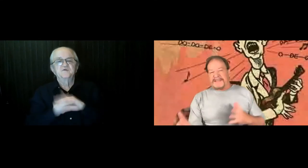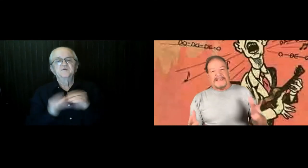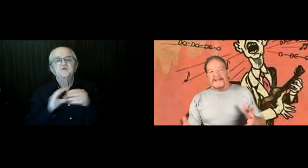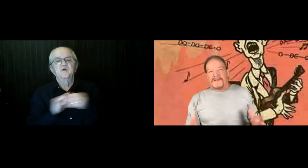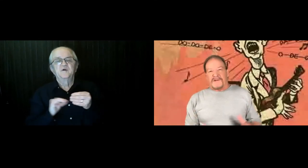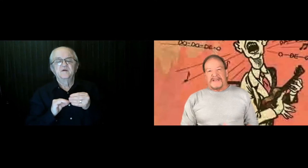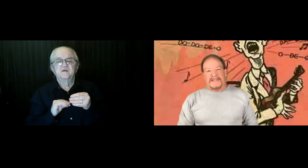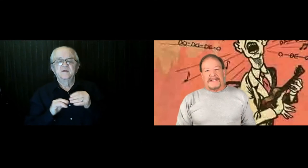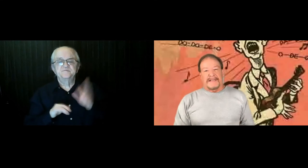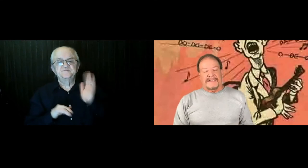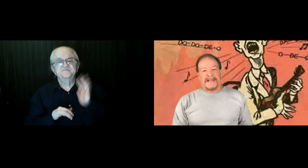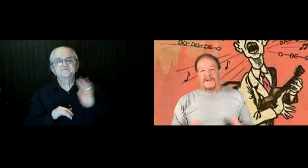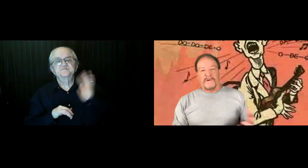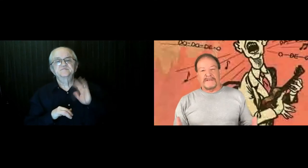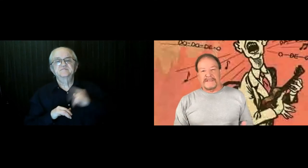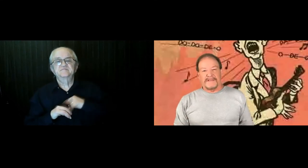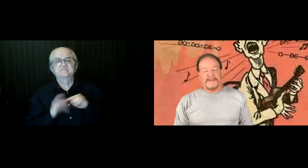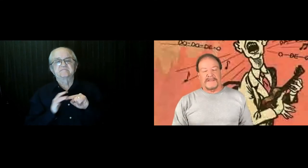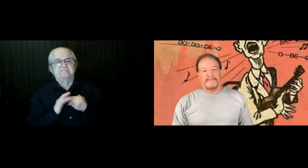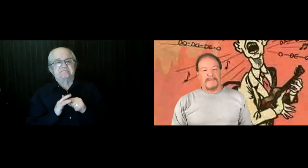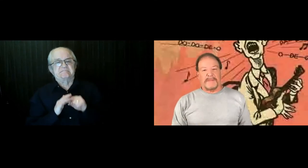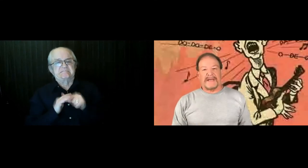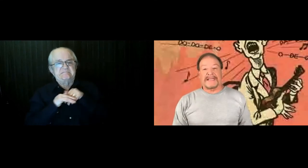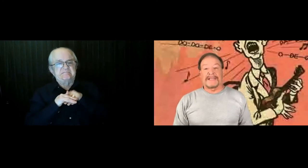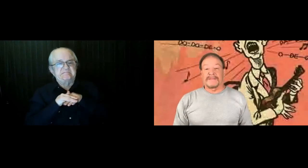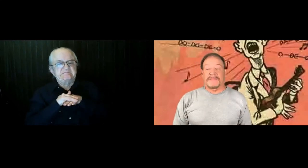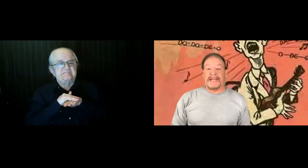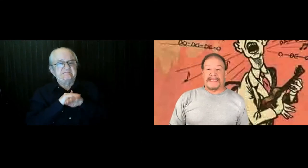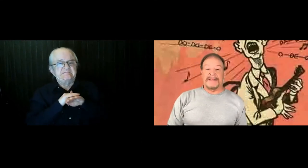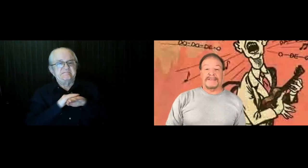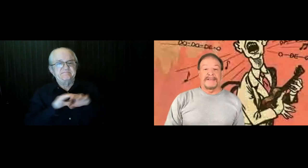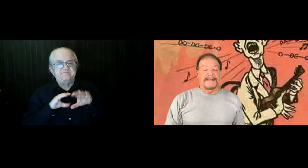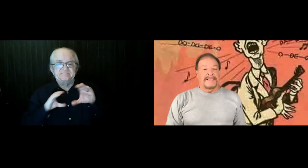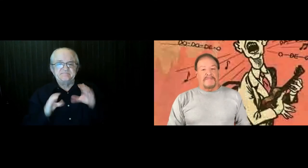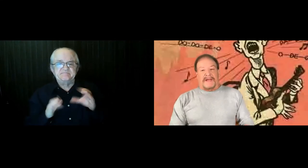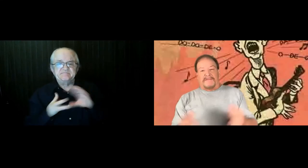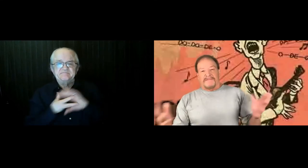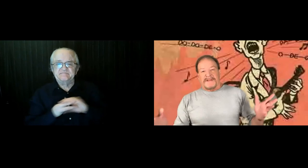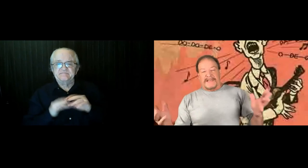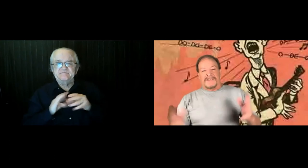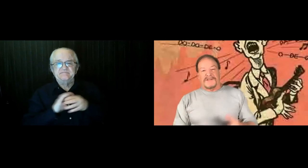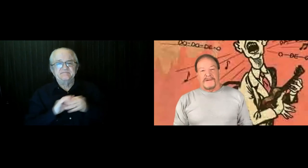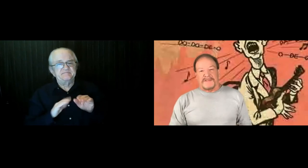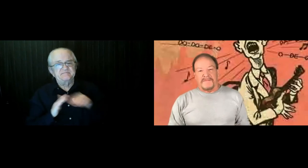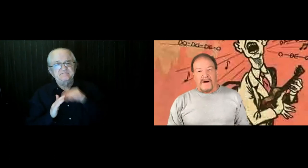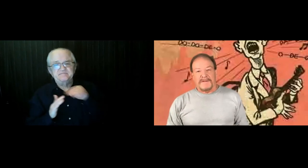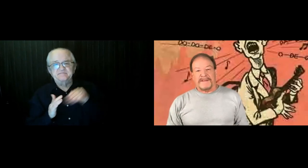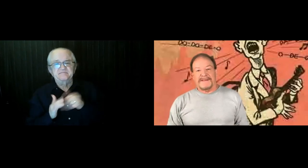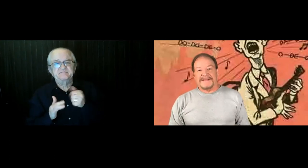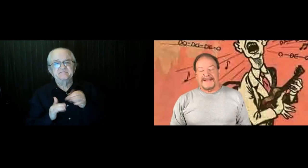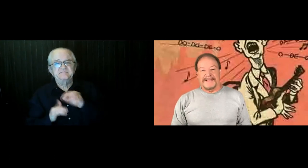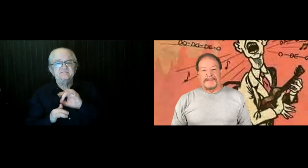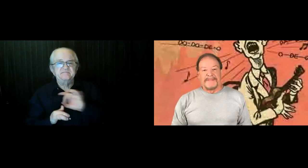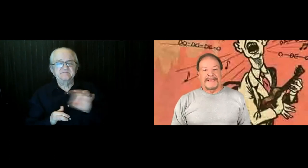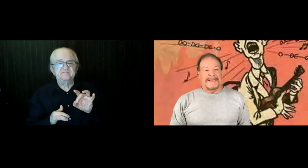When I was just getting into the storytelling kind of world, this was probably back in the mid 80s, back when Finley Stewart was involved with